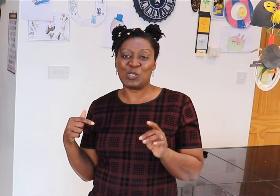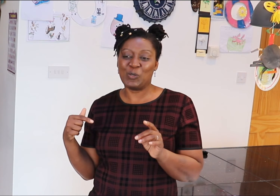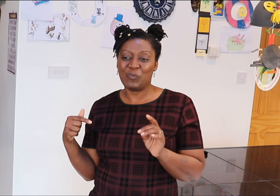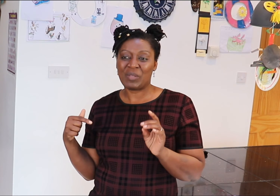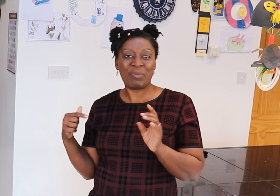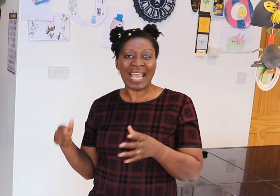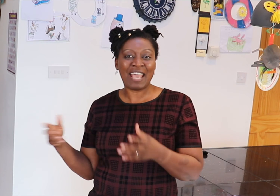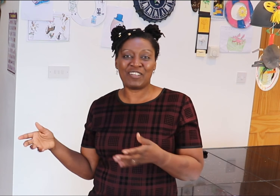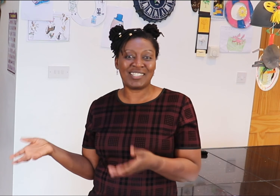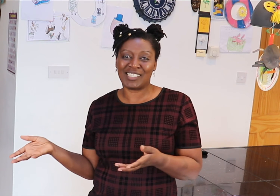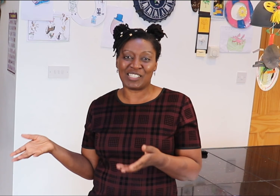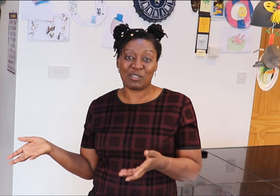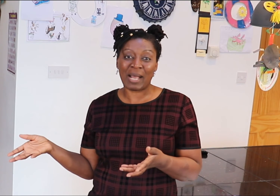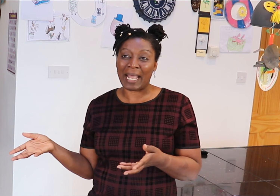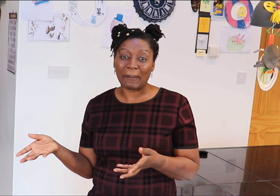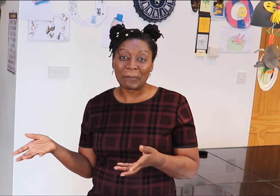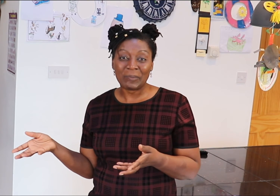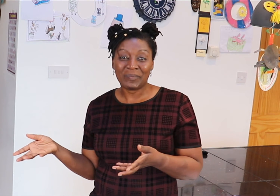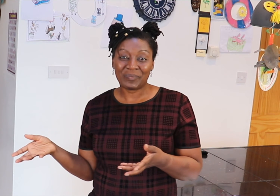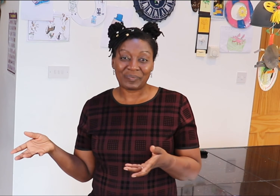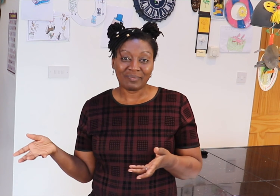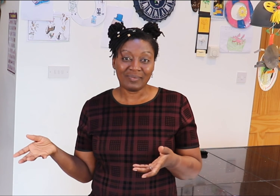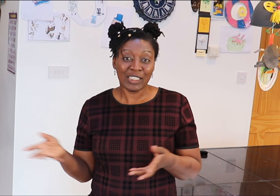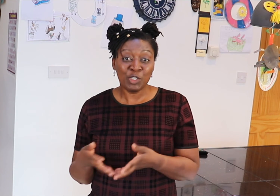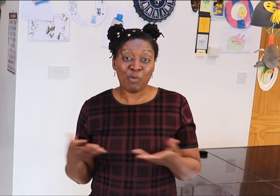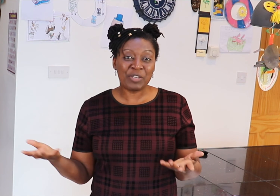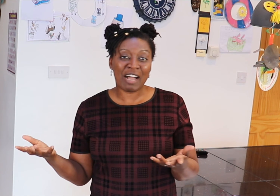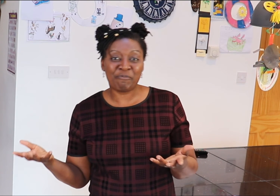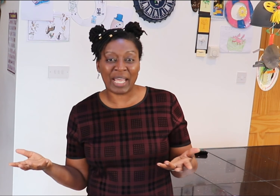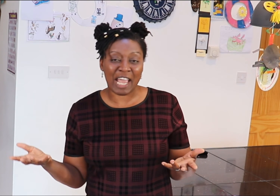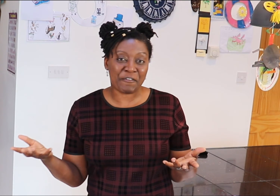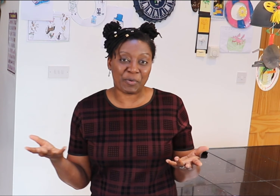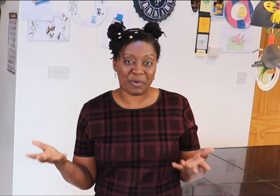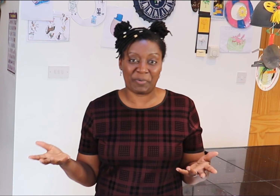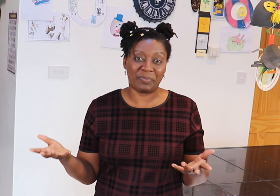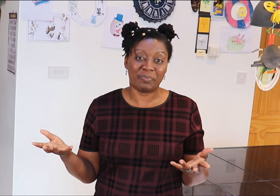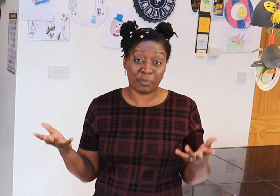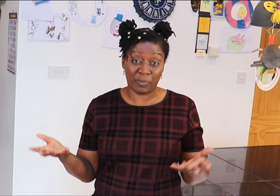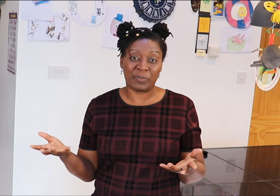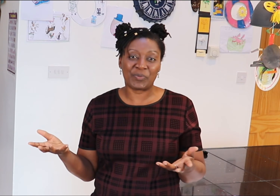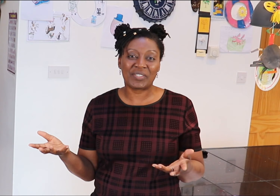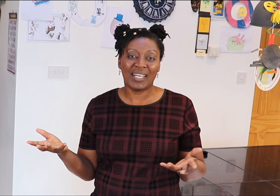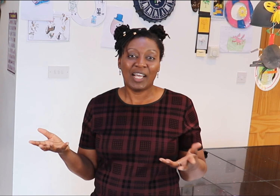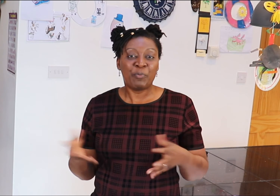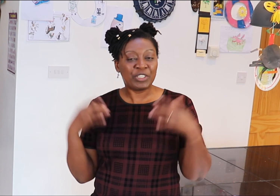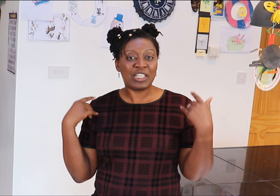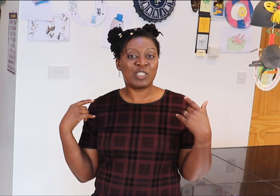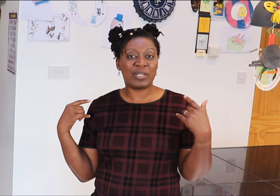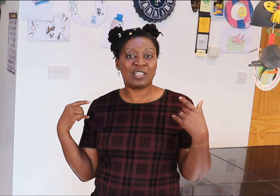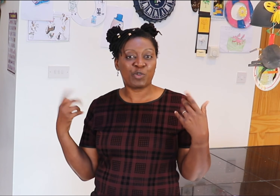to behave in a certain way. When you have behavioral problems, but there's been an